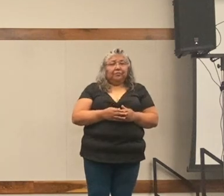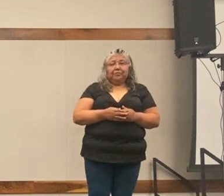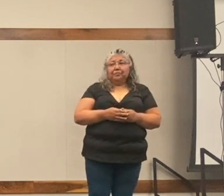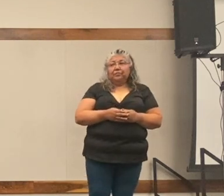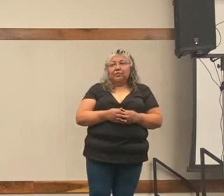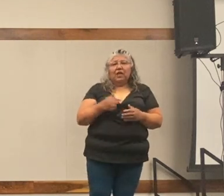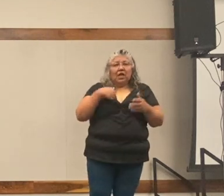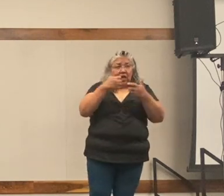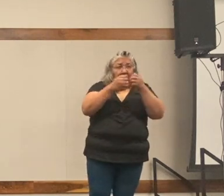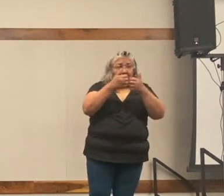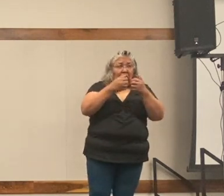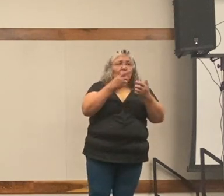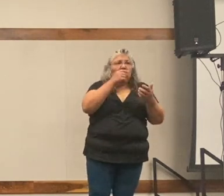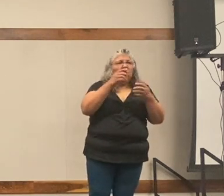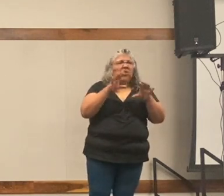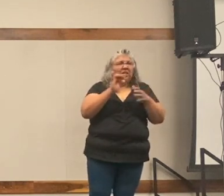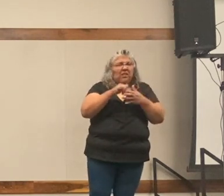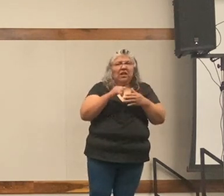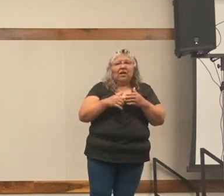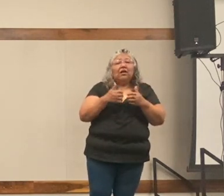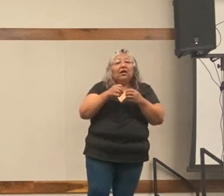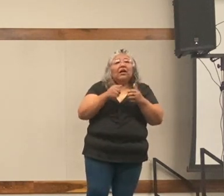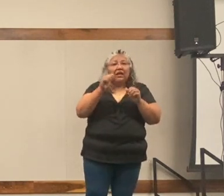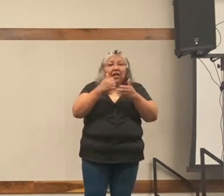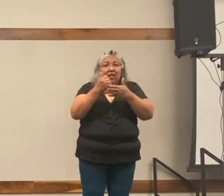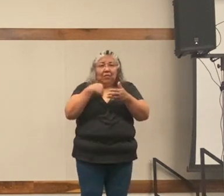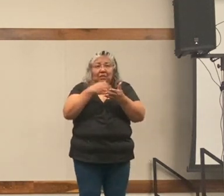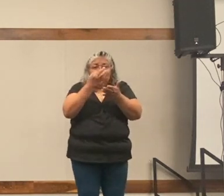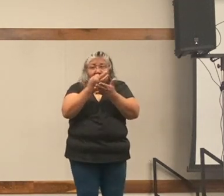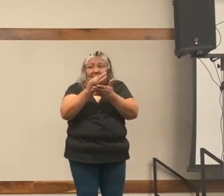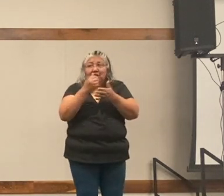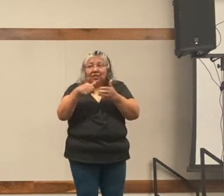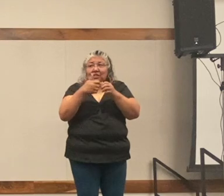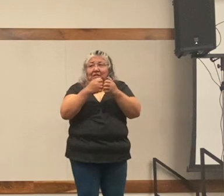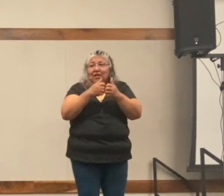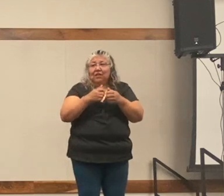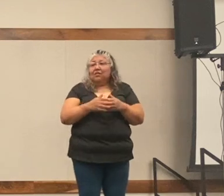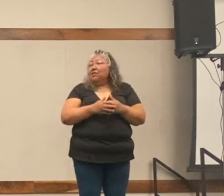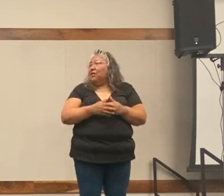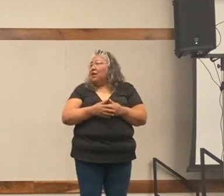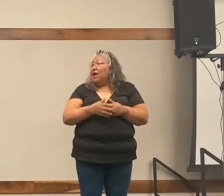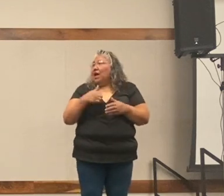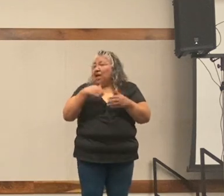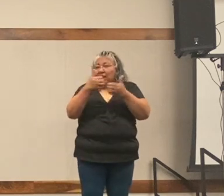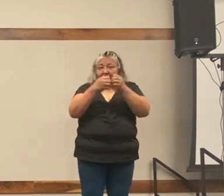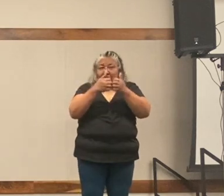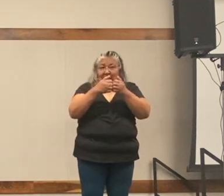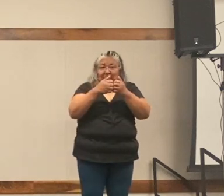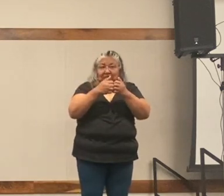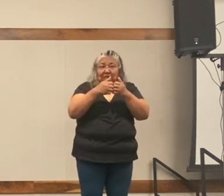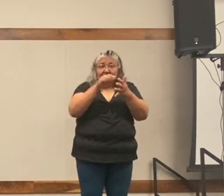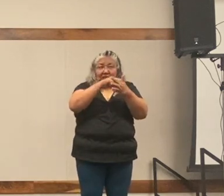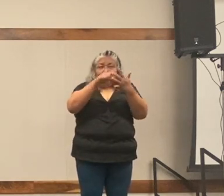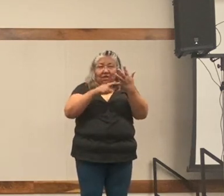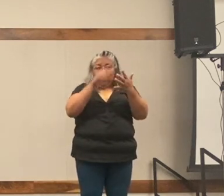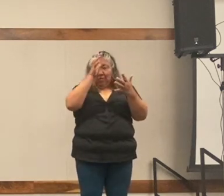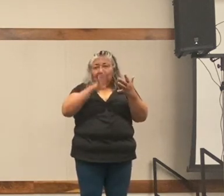I texted, right? Who doesn't? I text, hey, man, can you help us out financially? Here's a text, right? And I texted it to him,